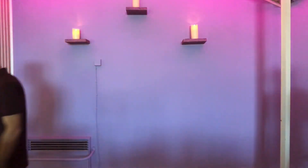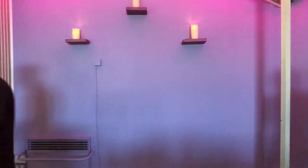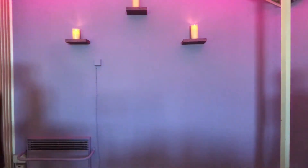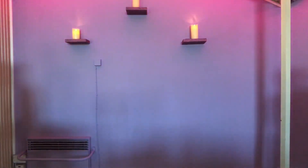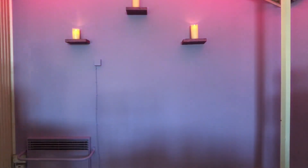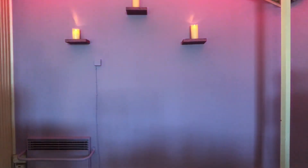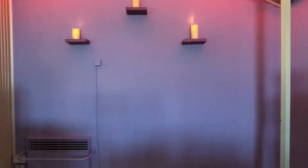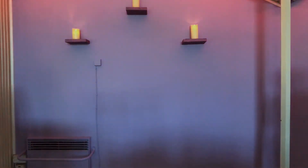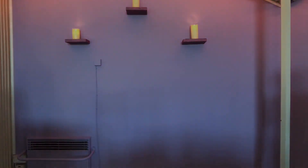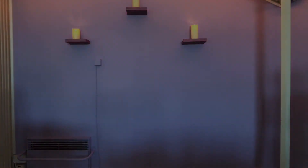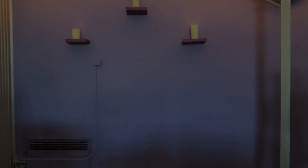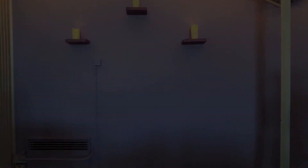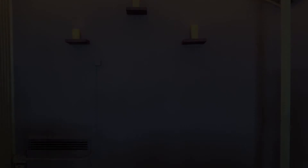next week